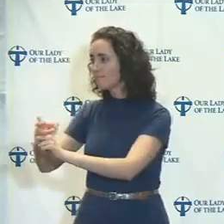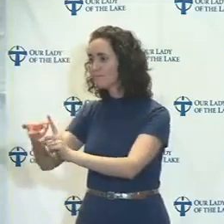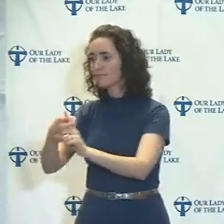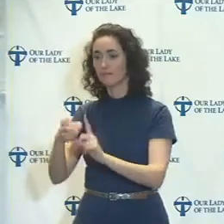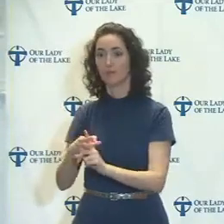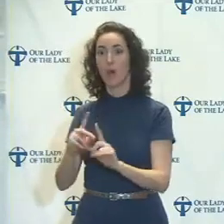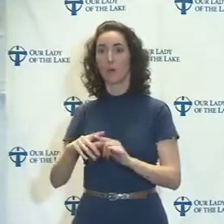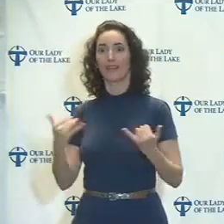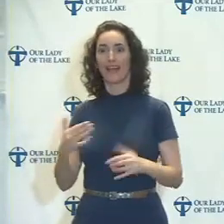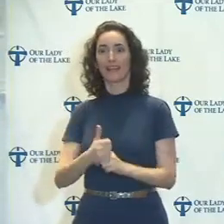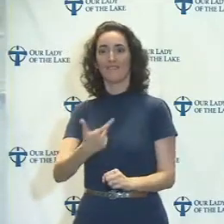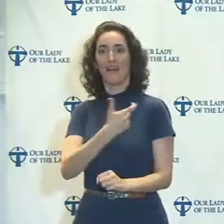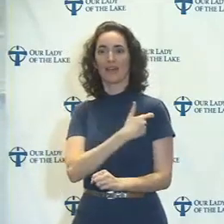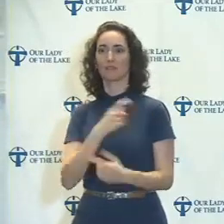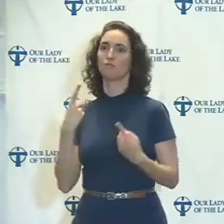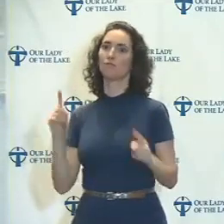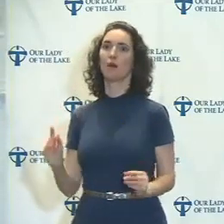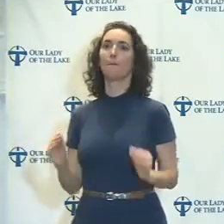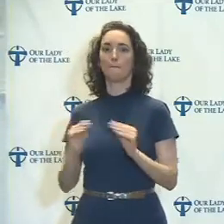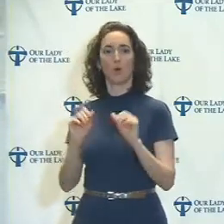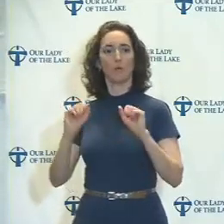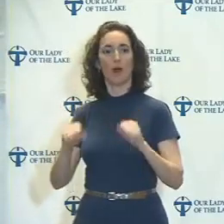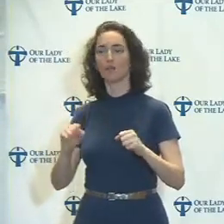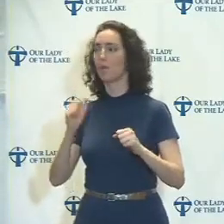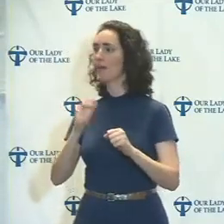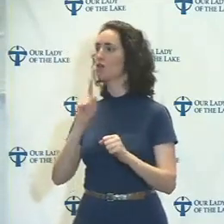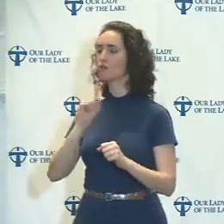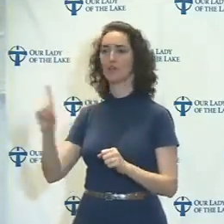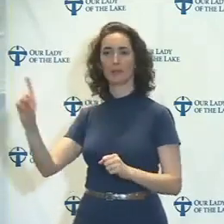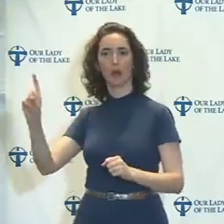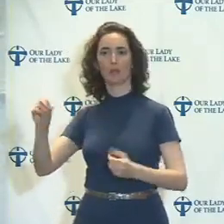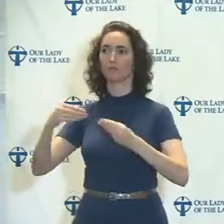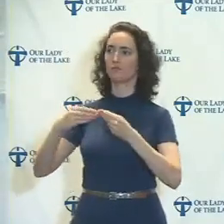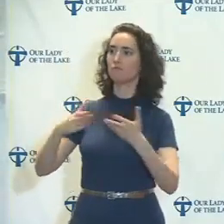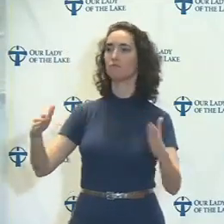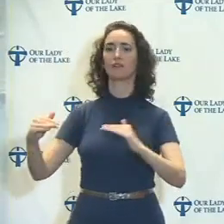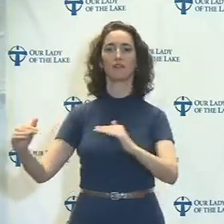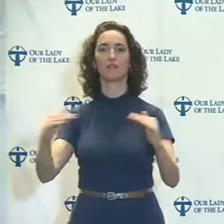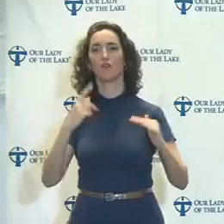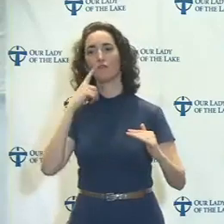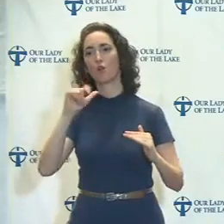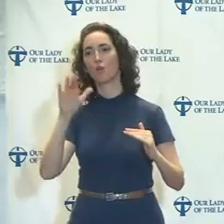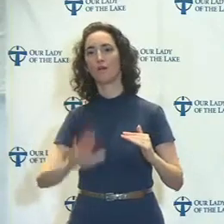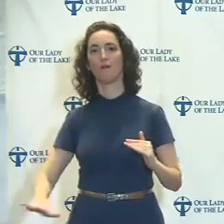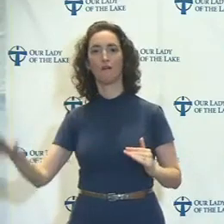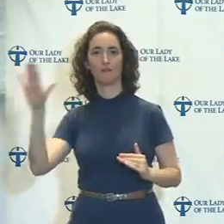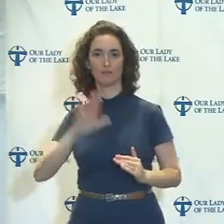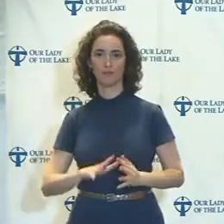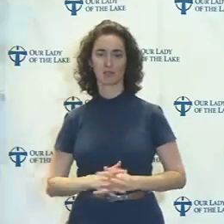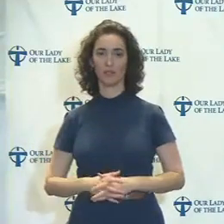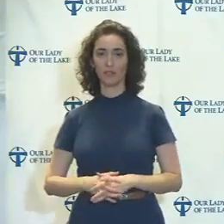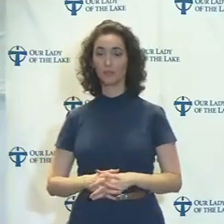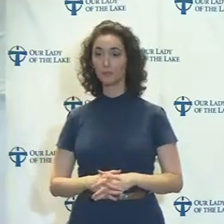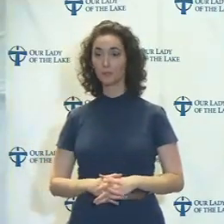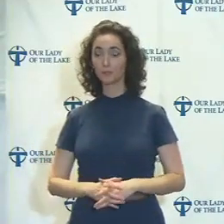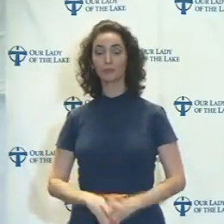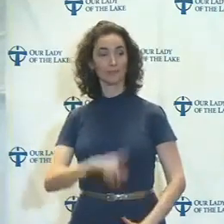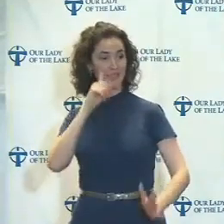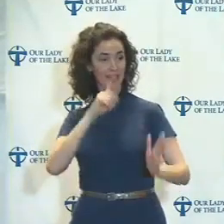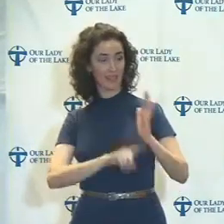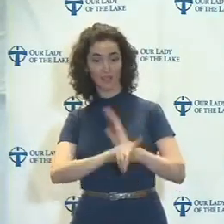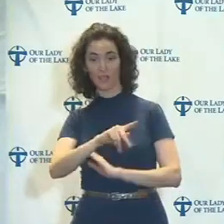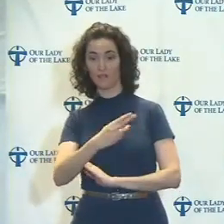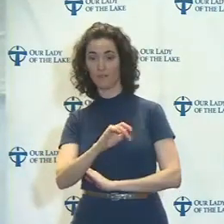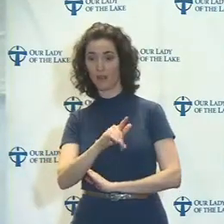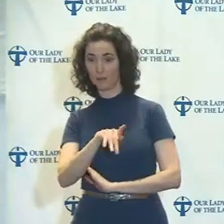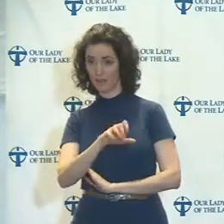delivering democracy to the people of Louisiana. I want to thank the Secretary Phillips for her